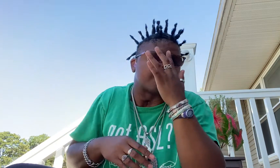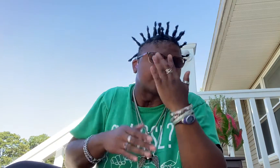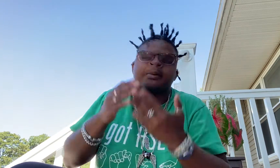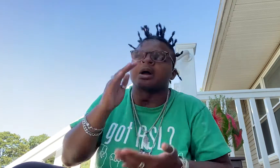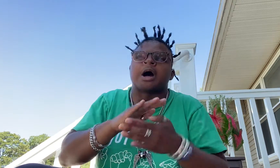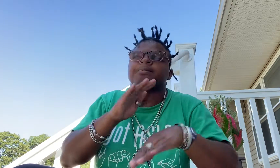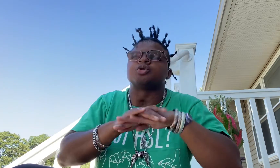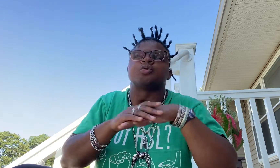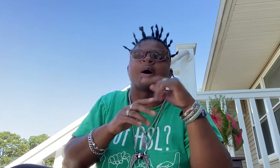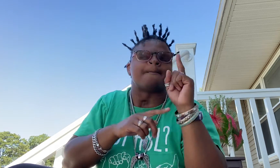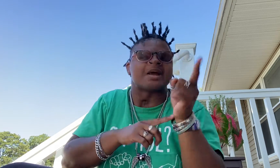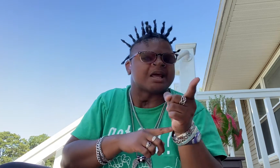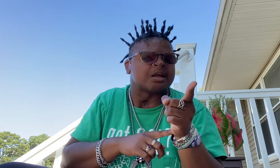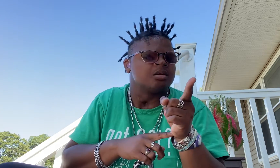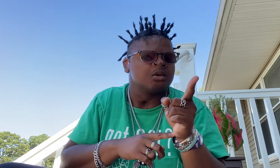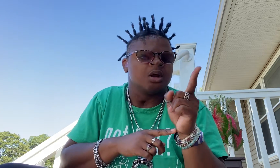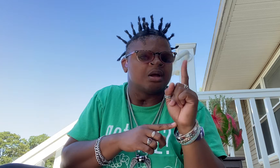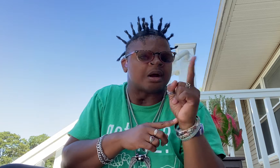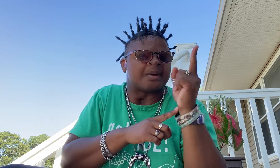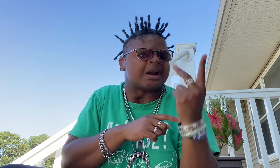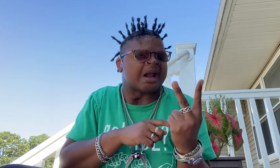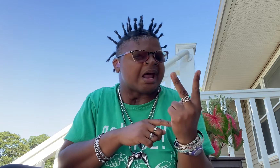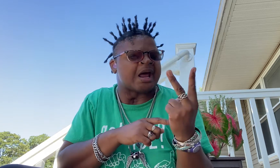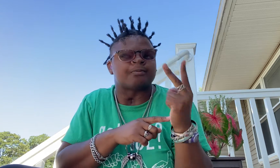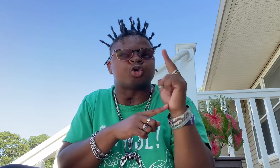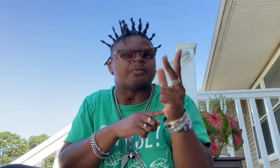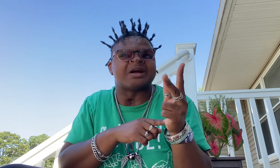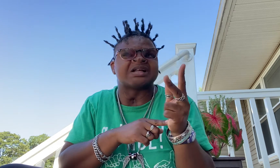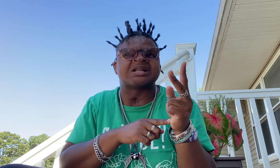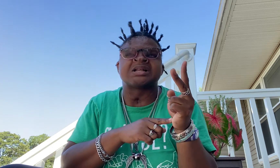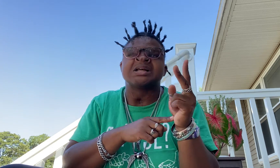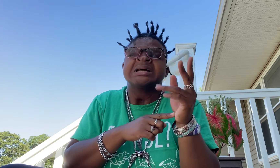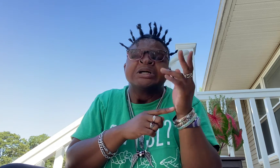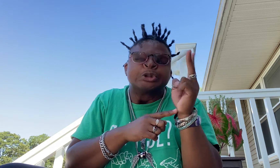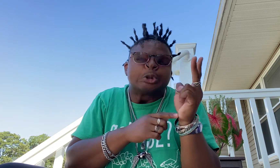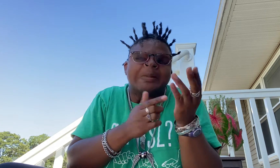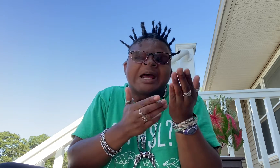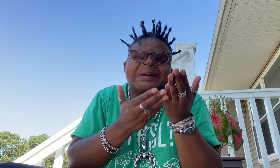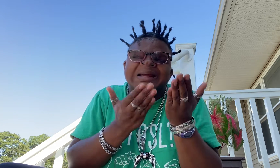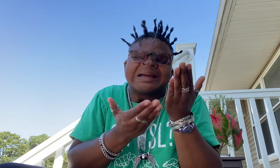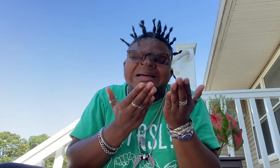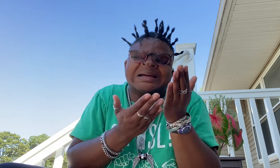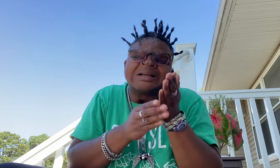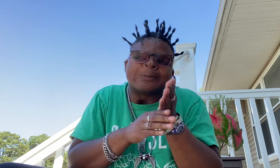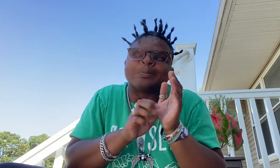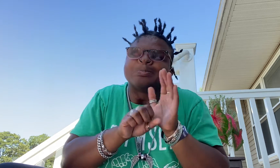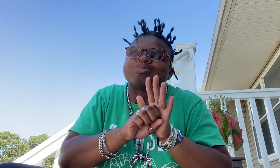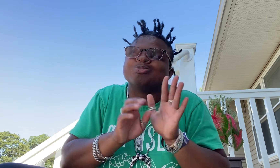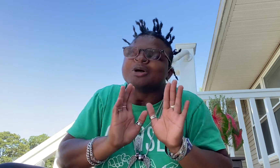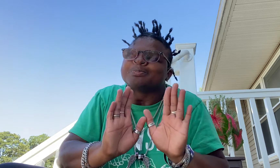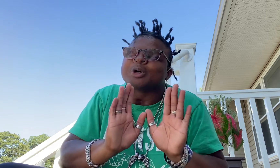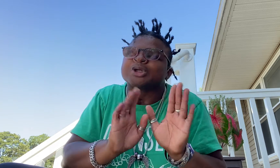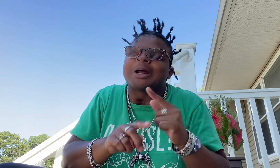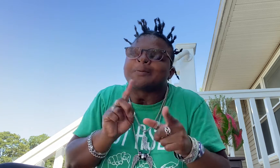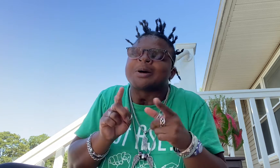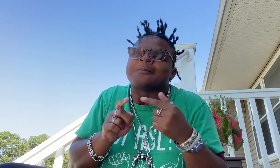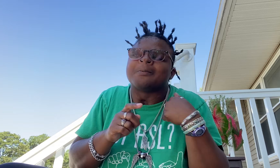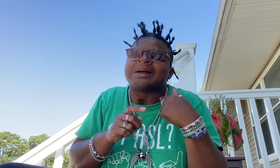maybe up to a minute and a half, 2 minutes. Maybe you're pushing it, but for me it's